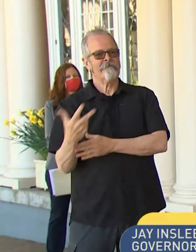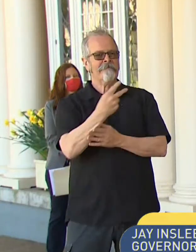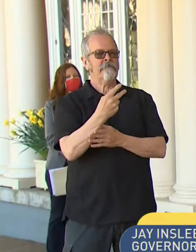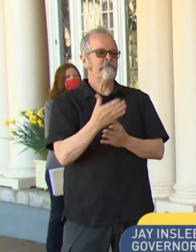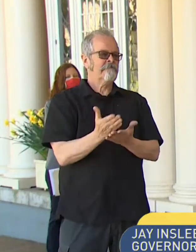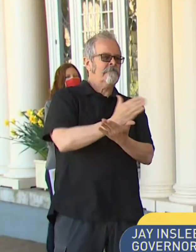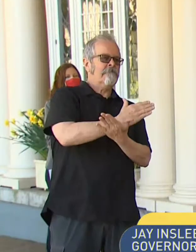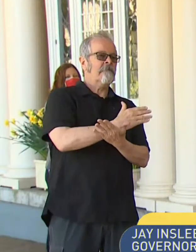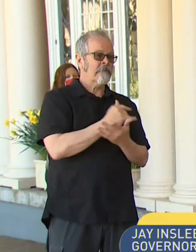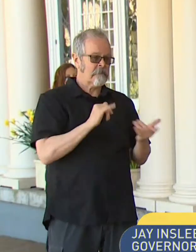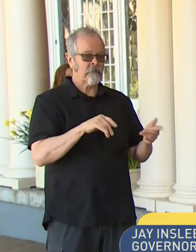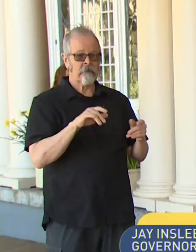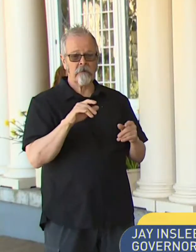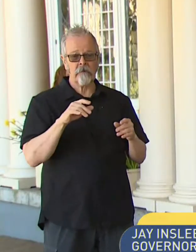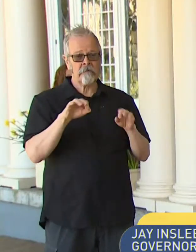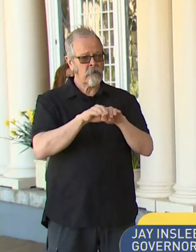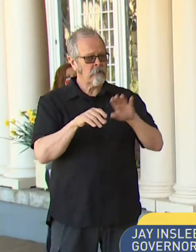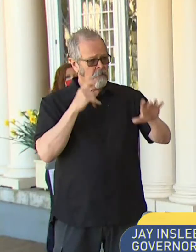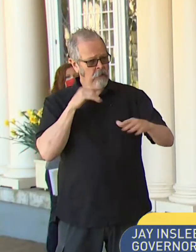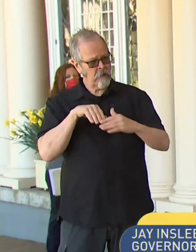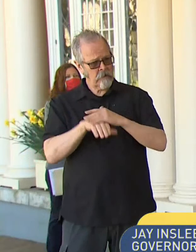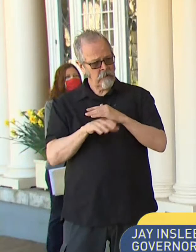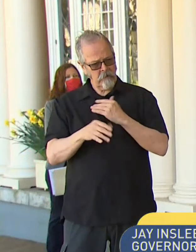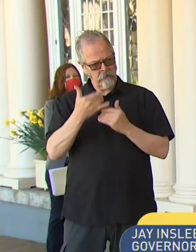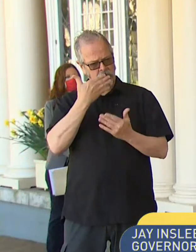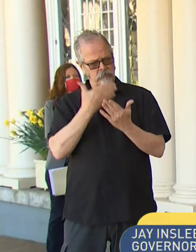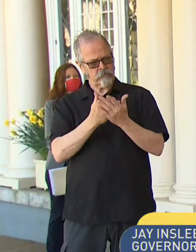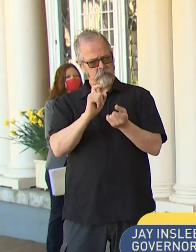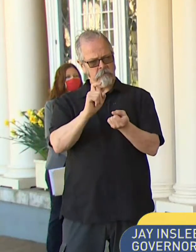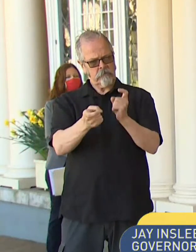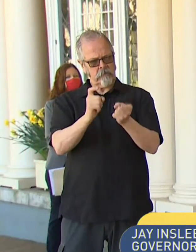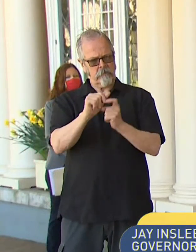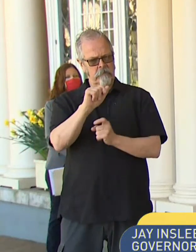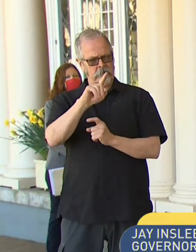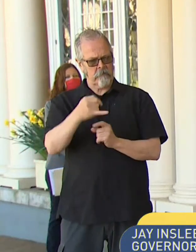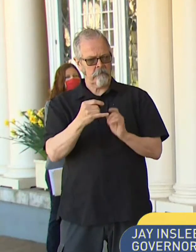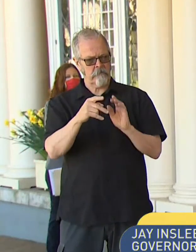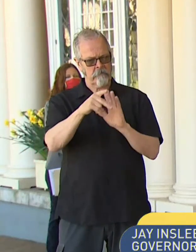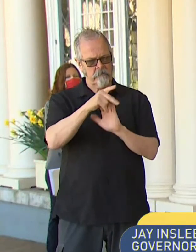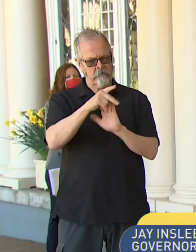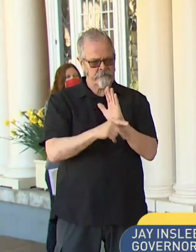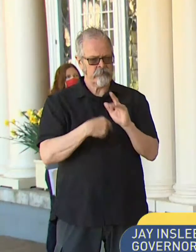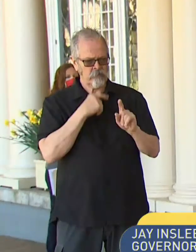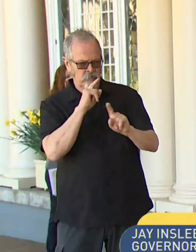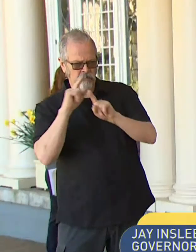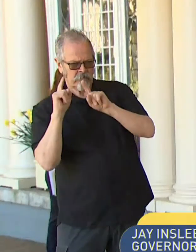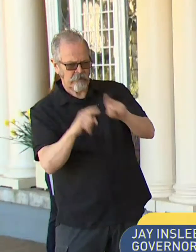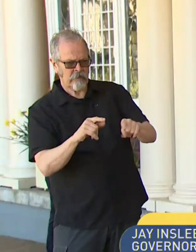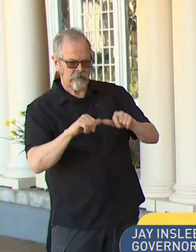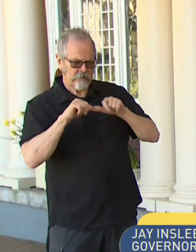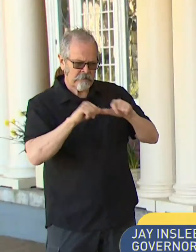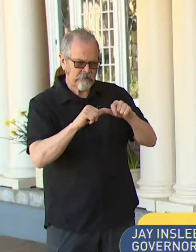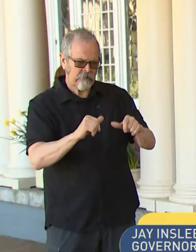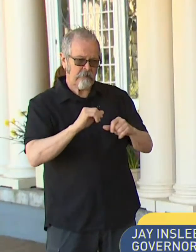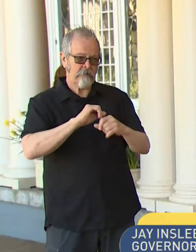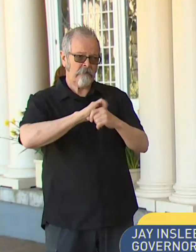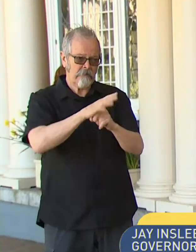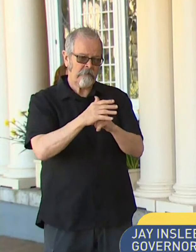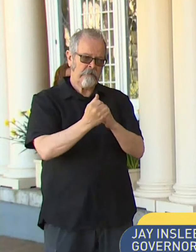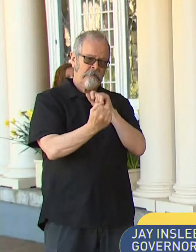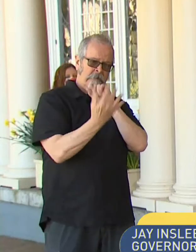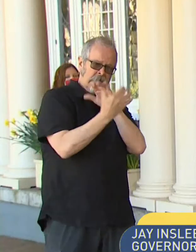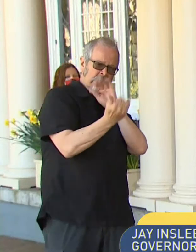a well-calibrated policy to respond to this continued pandemic that we face? That's the best way to answer your